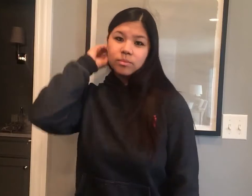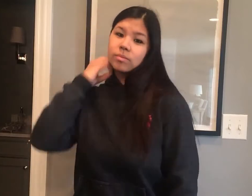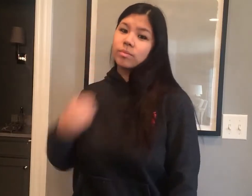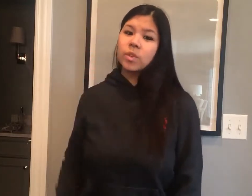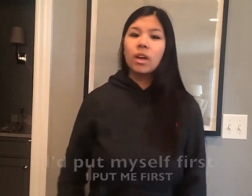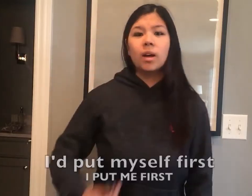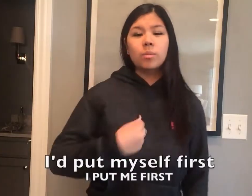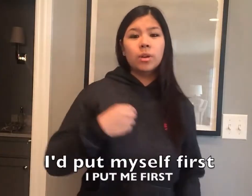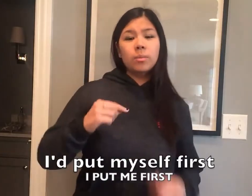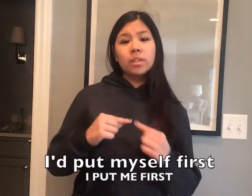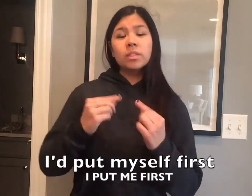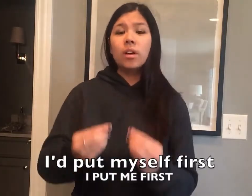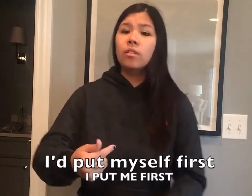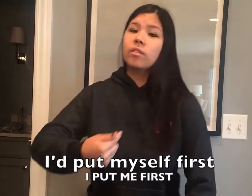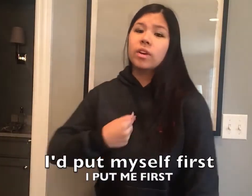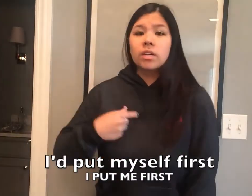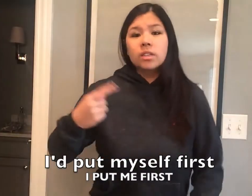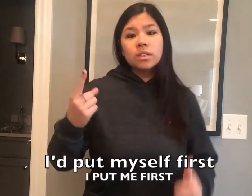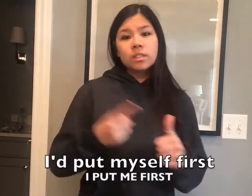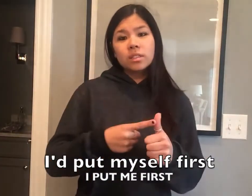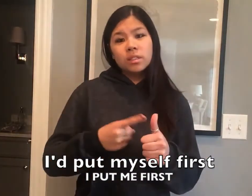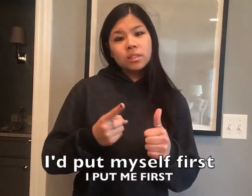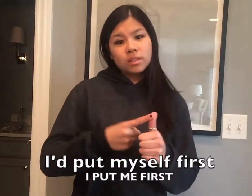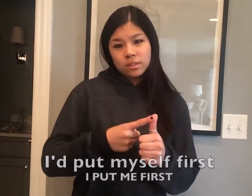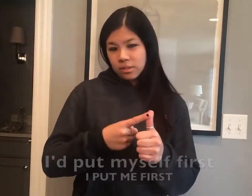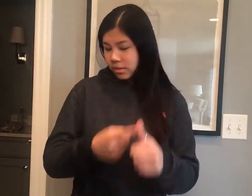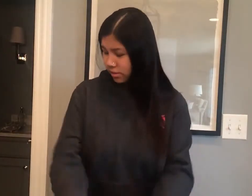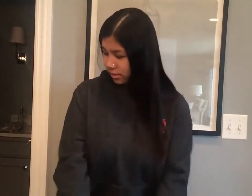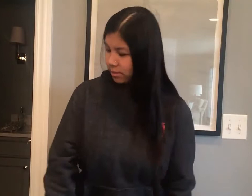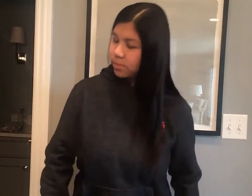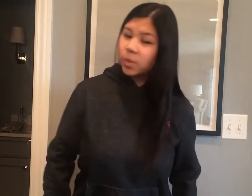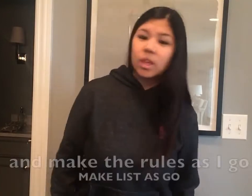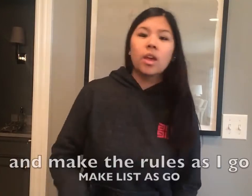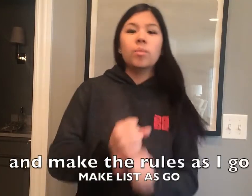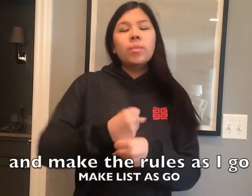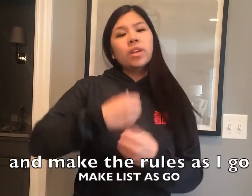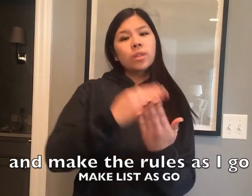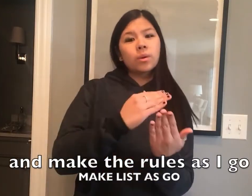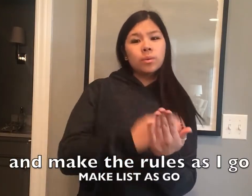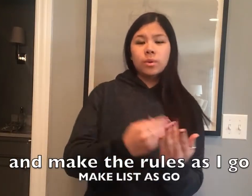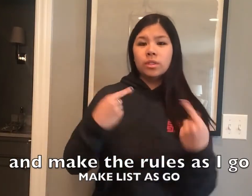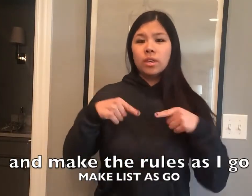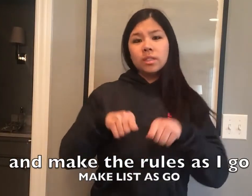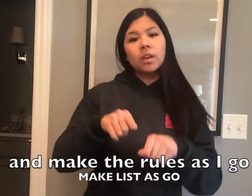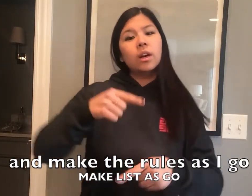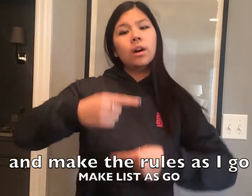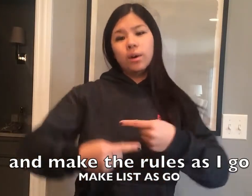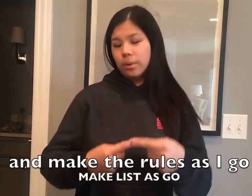I'd put myself first, and make the rules as I go